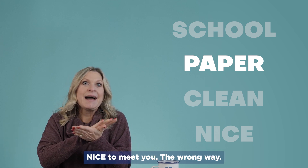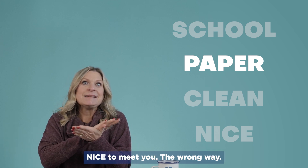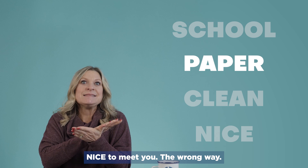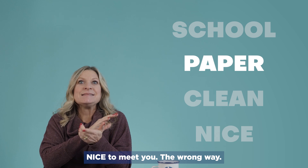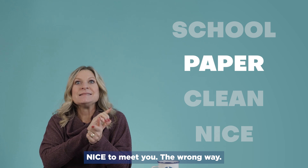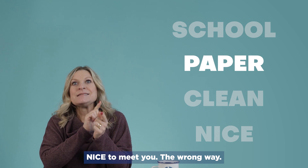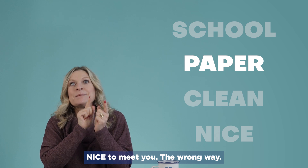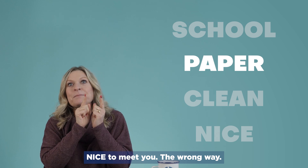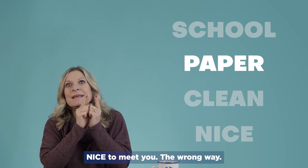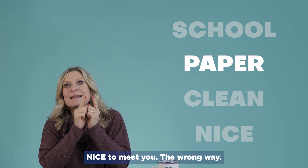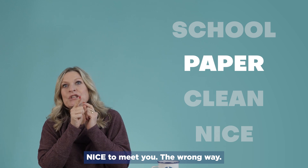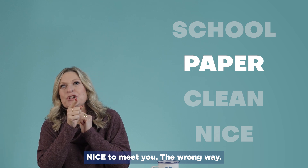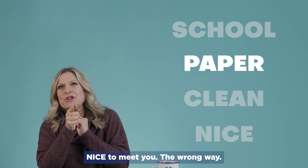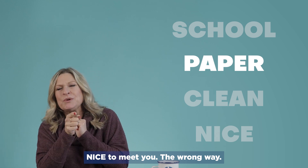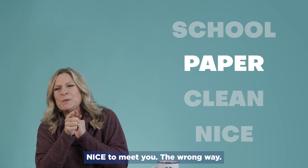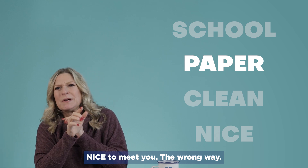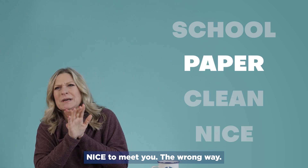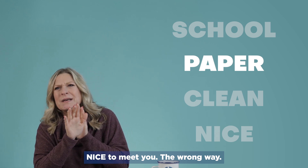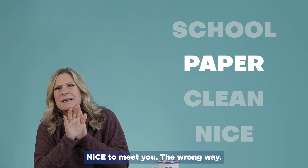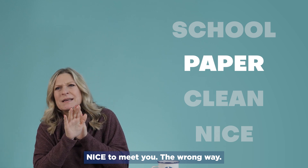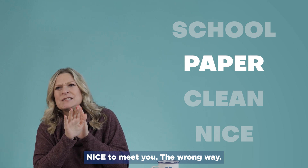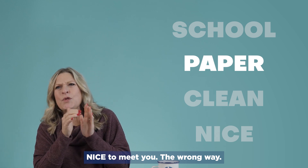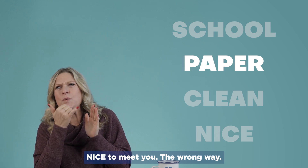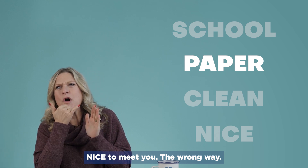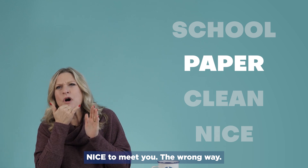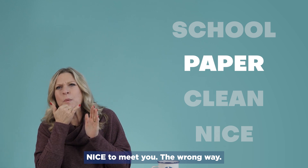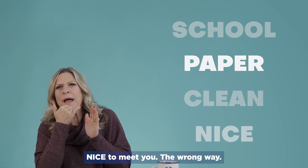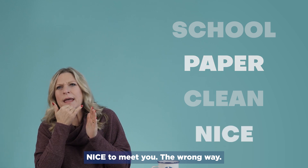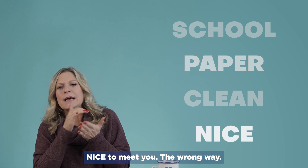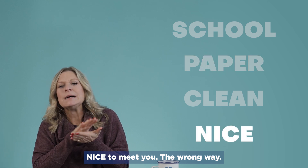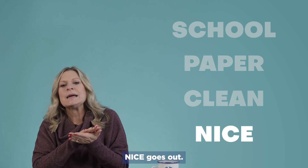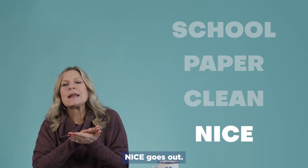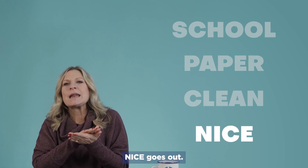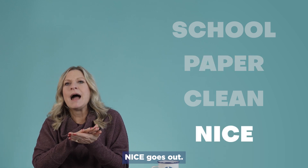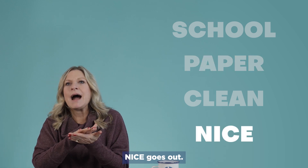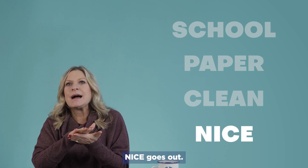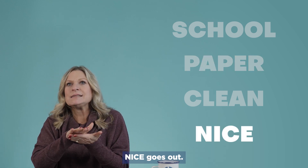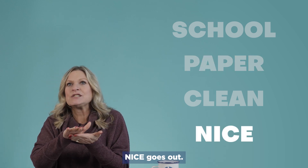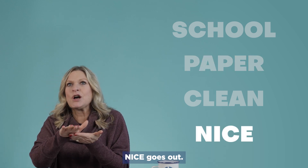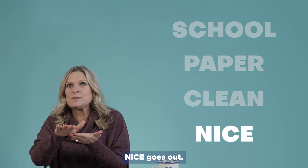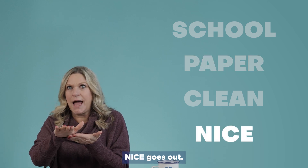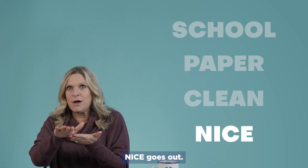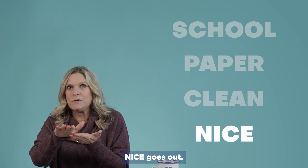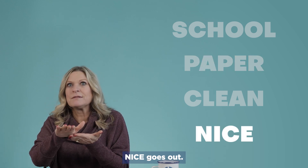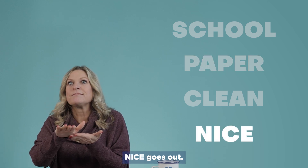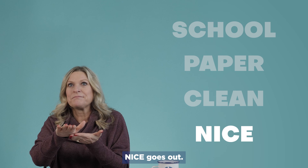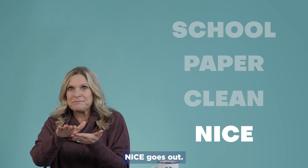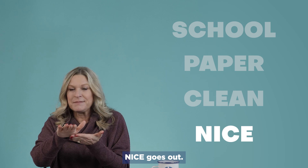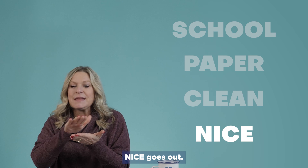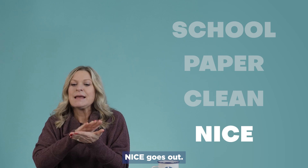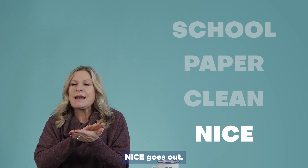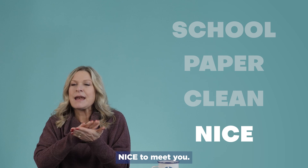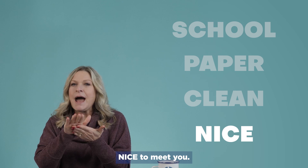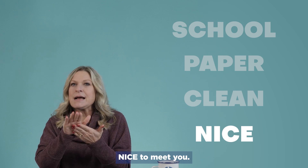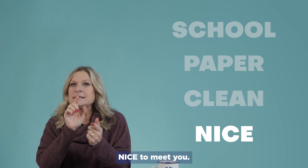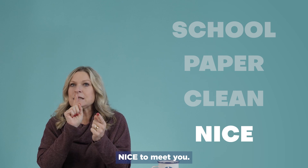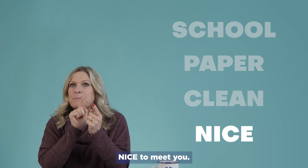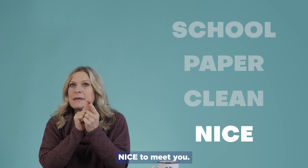Nice to meet you. The wrong way. Nice goes out. Nice to